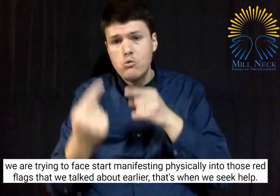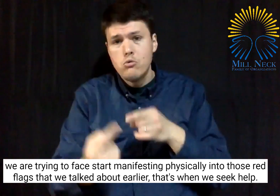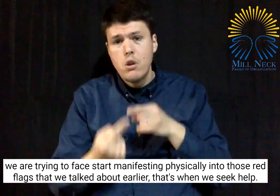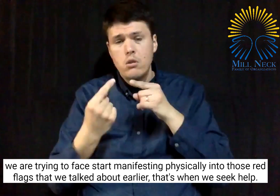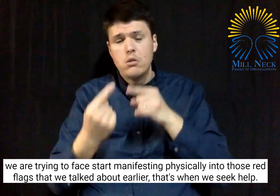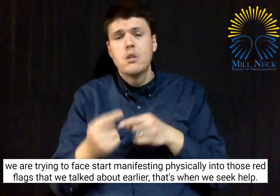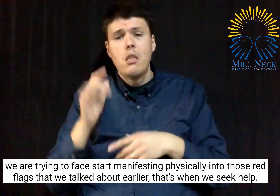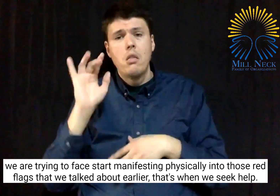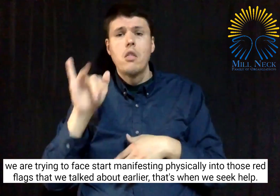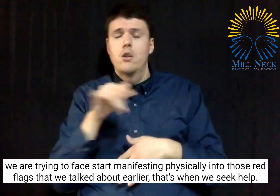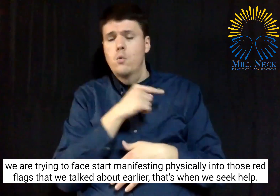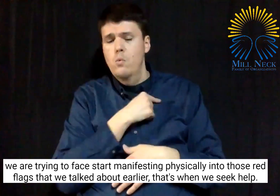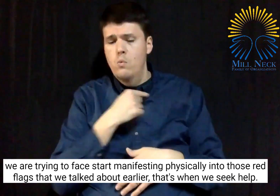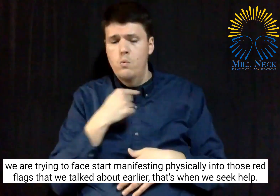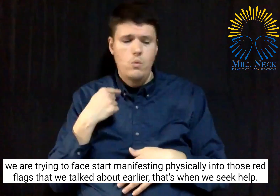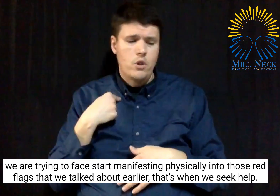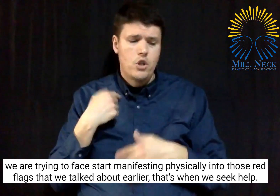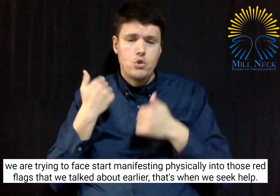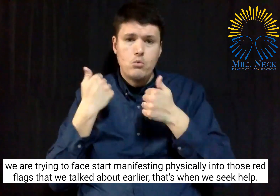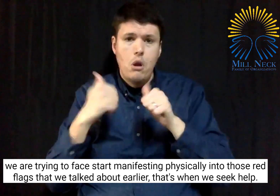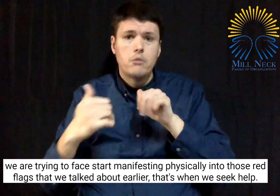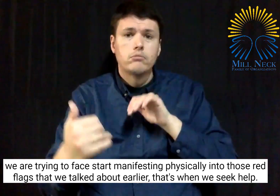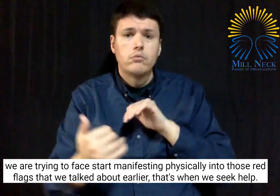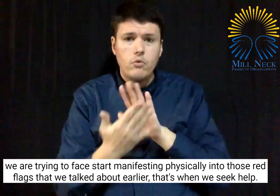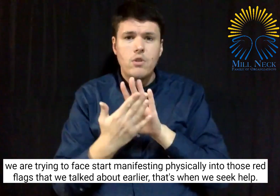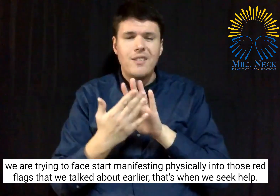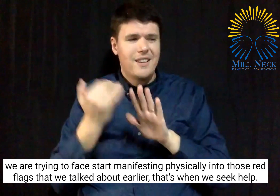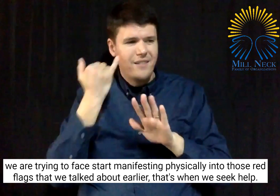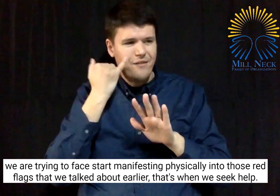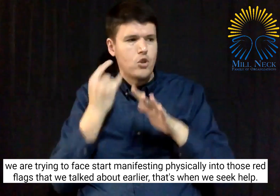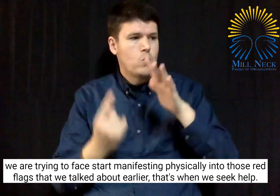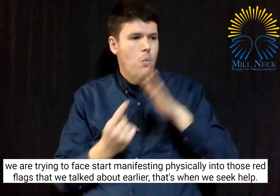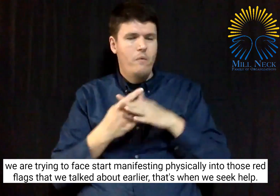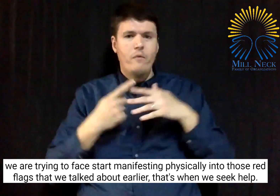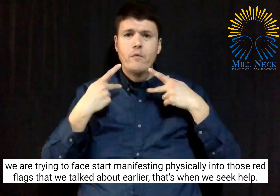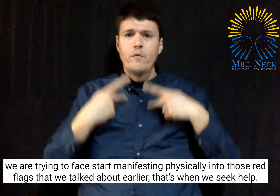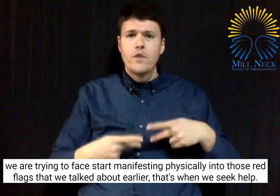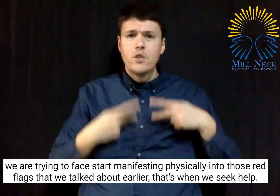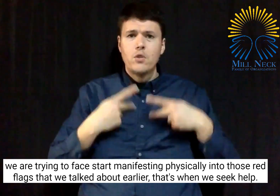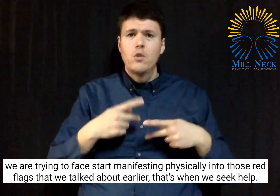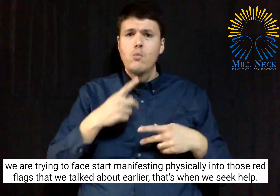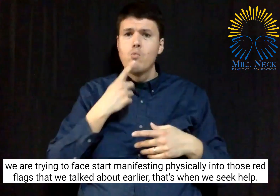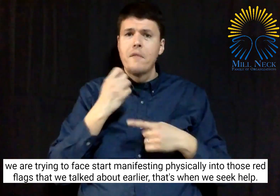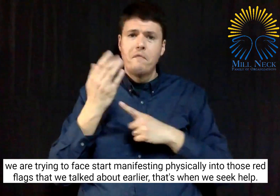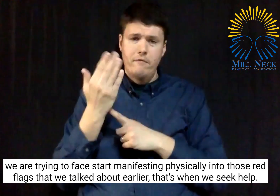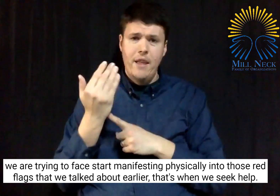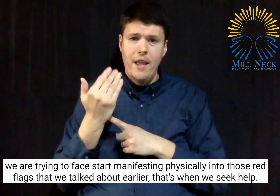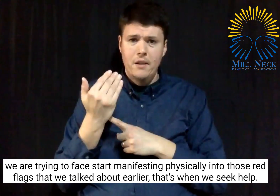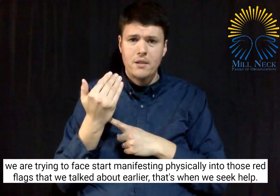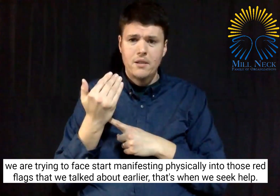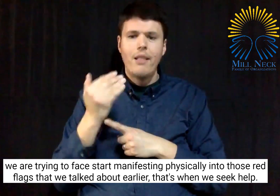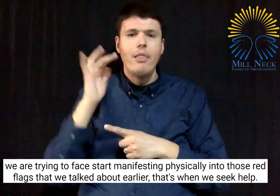to face start manifesting physically into those red flags that we talked about earlier, that's when we seek